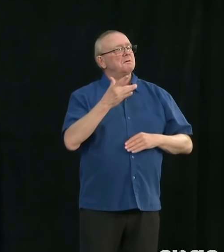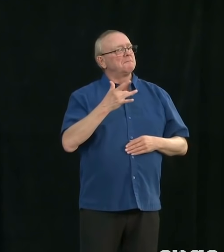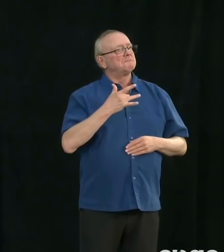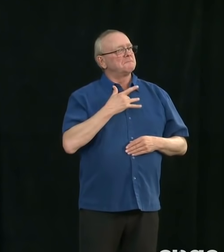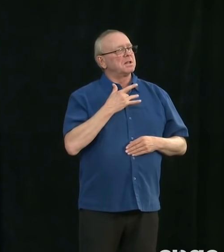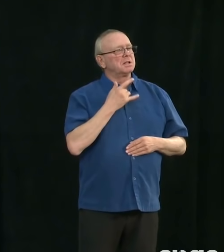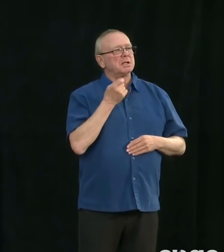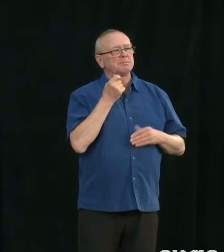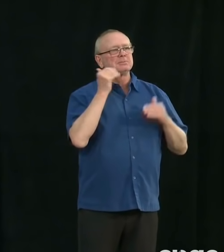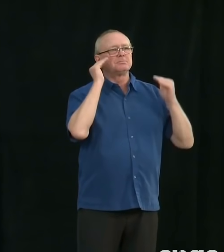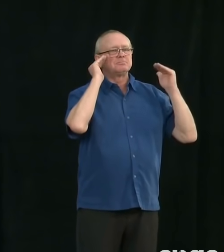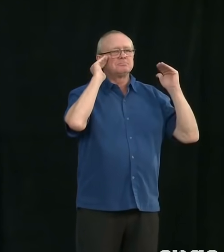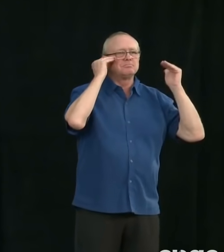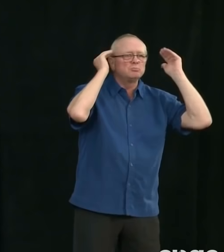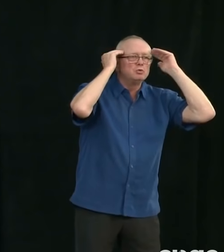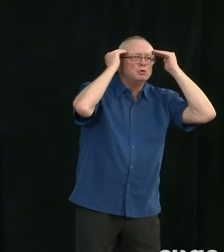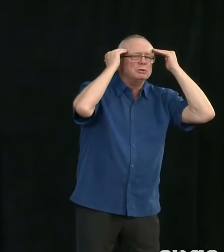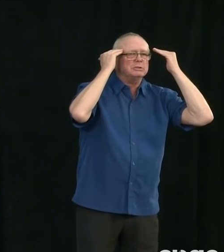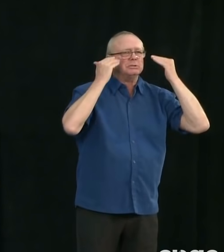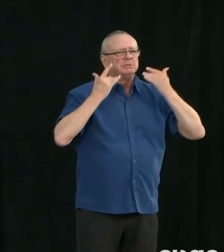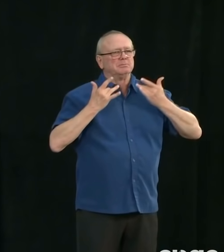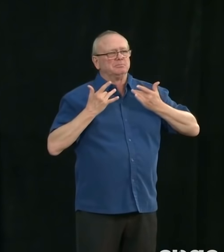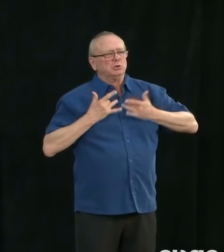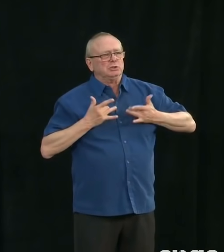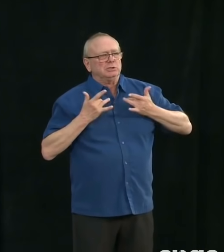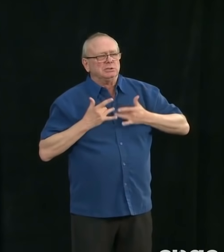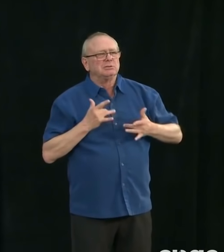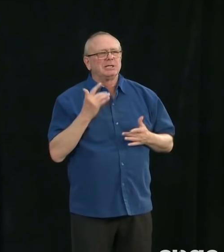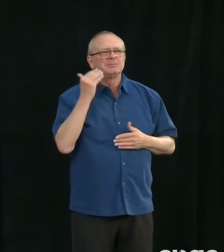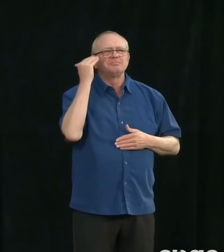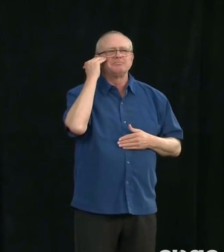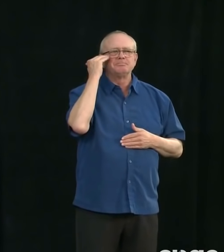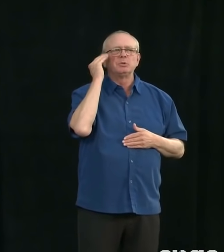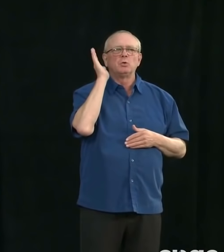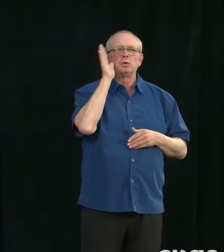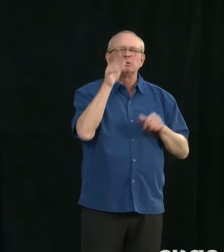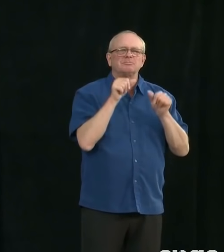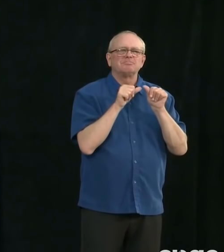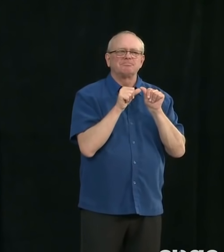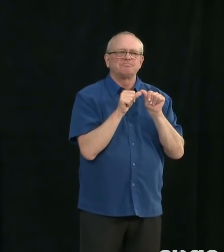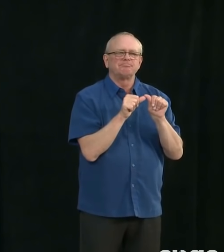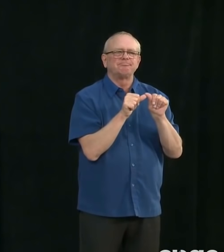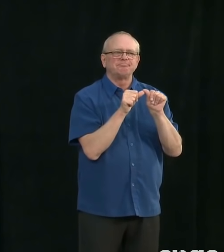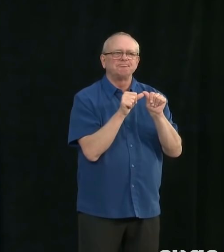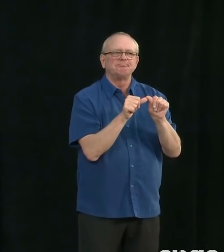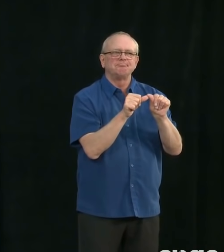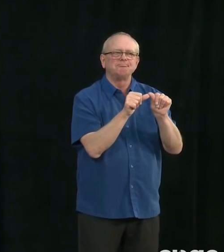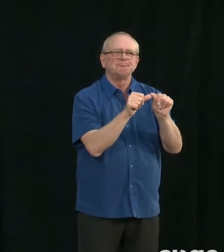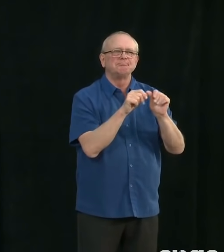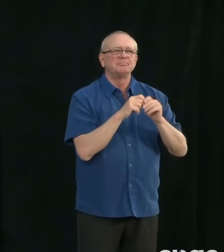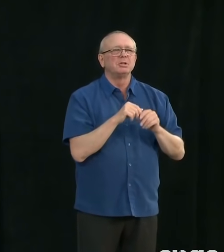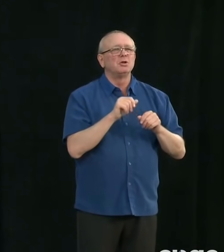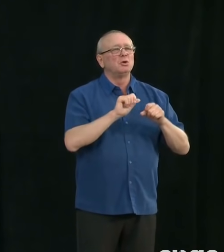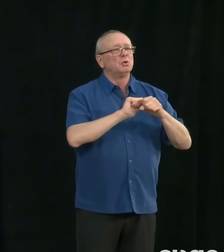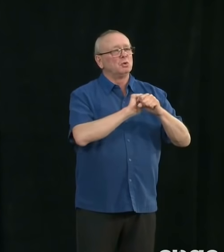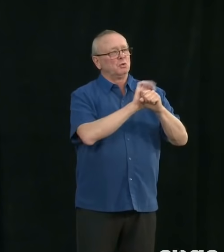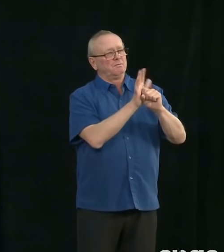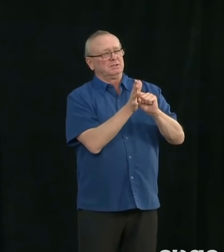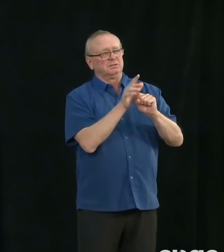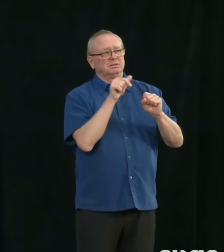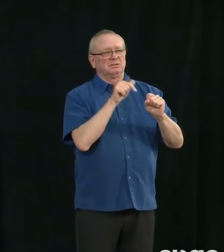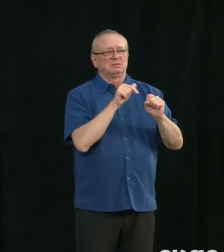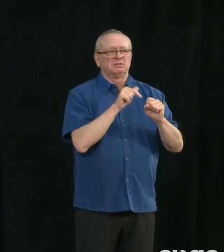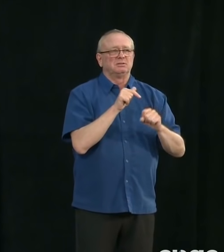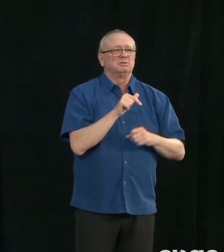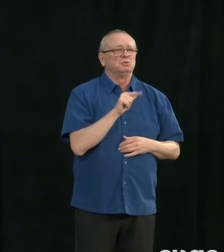be felt for a long time. While it is clear that the COVID-19 pandemic may have a significantly larger